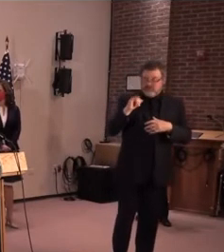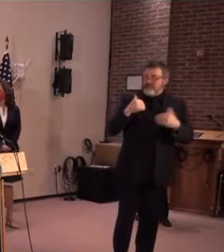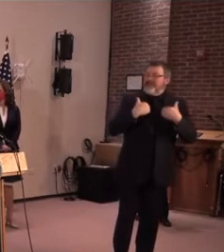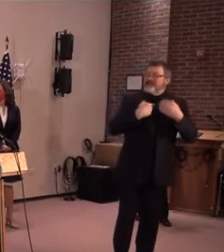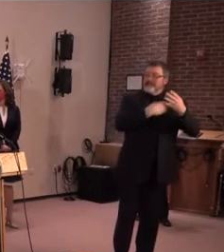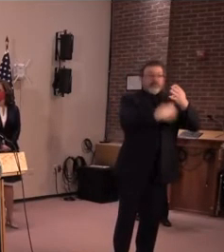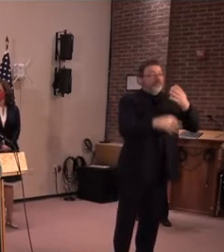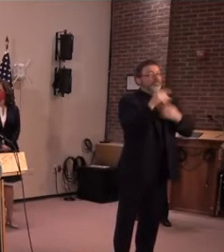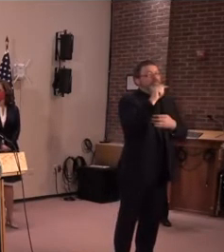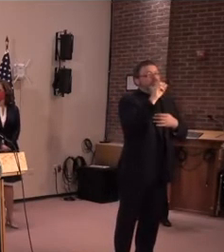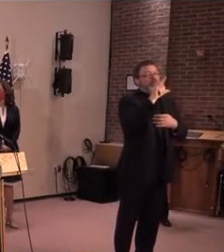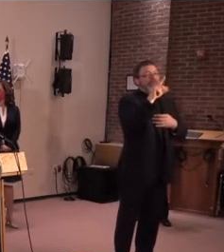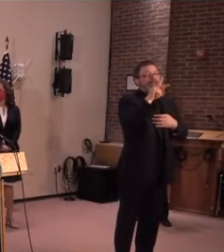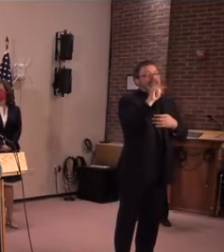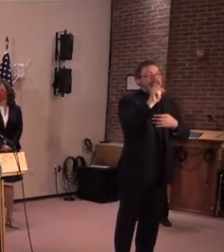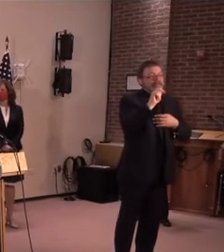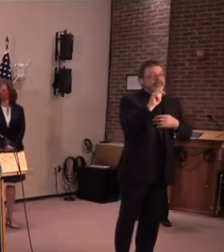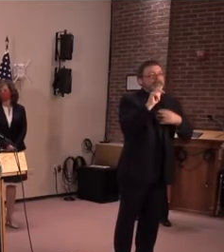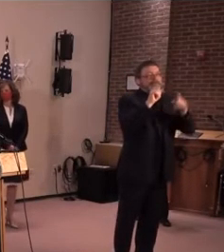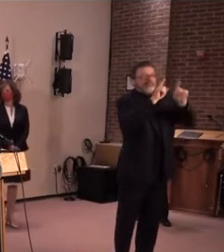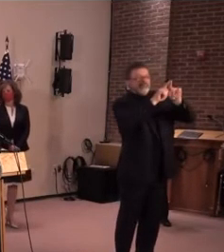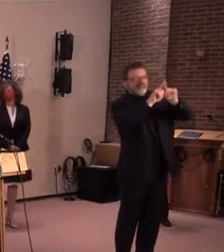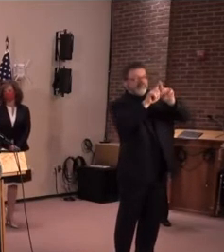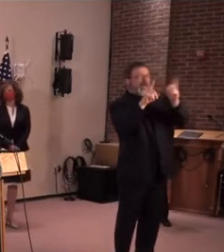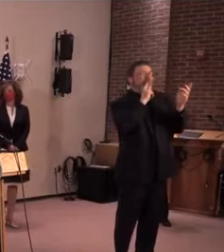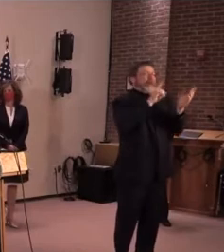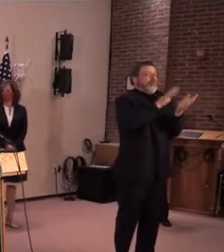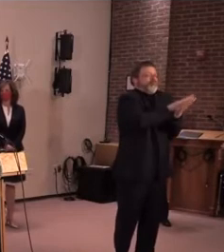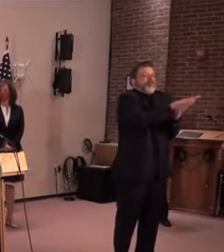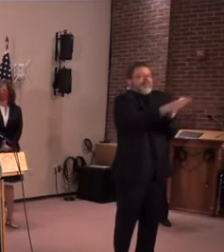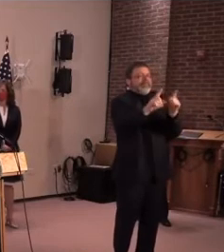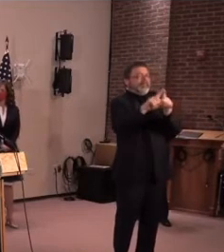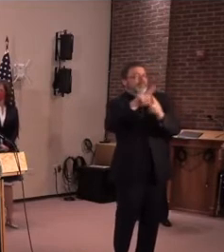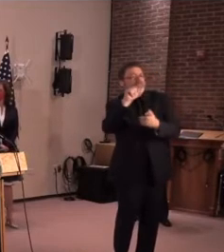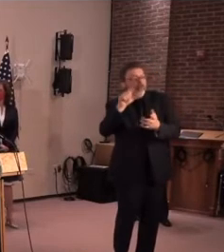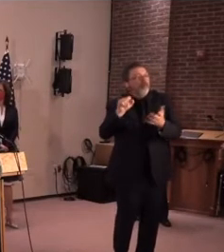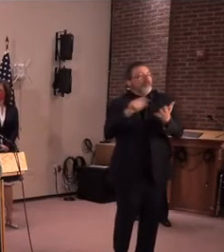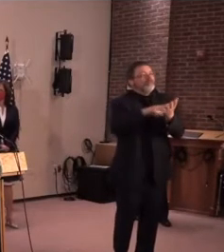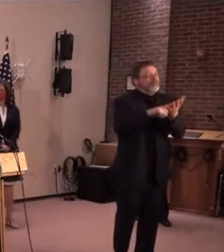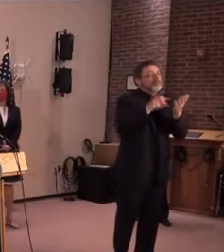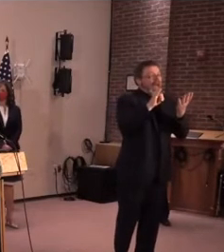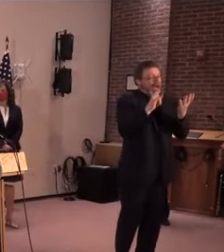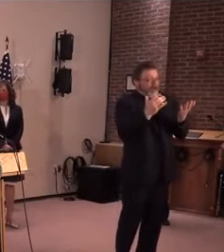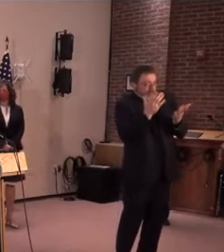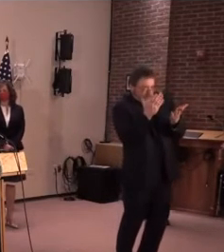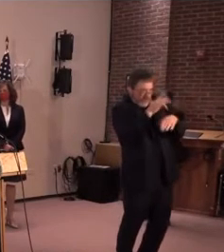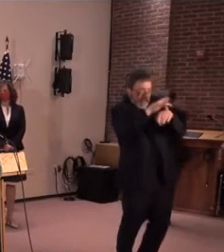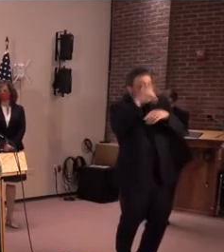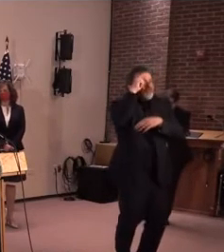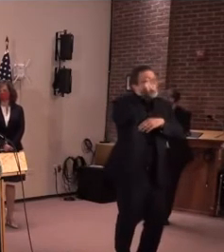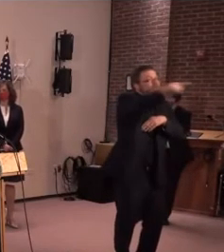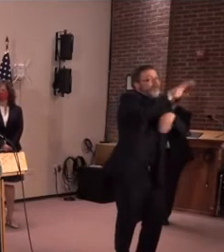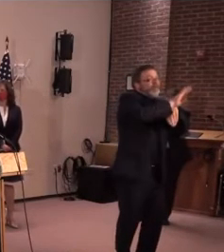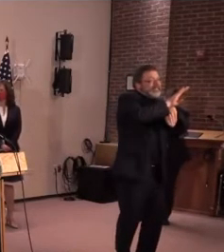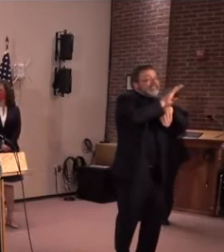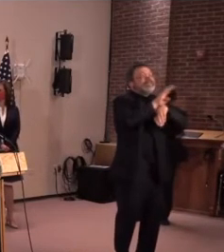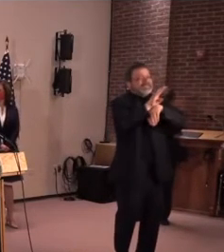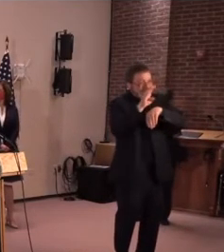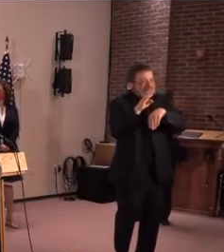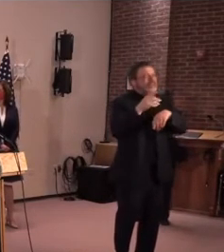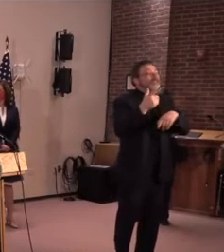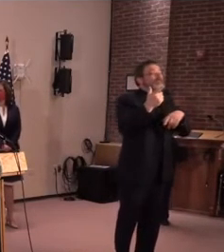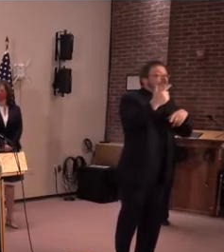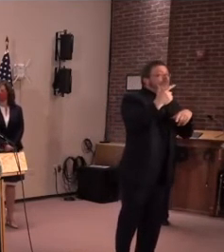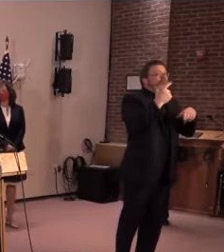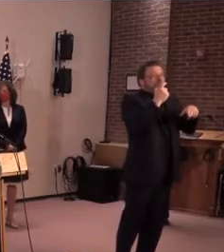communities, organizations, and individual properties to use to encourage travel and recreation within